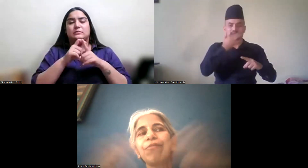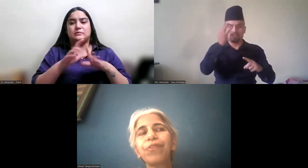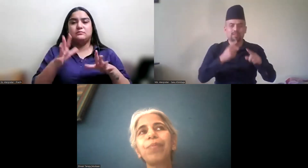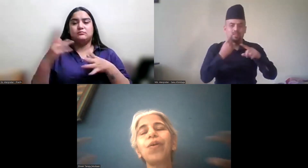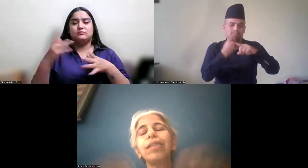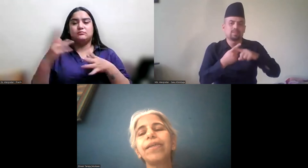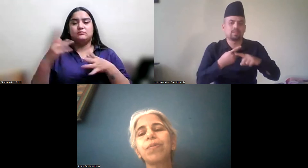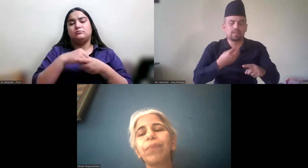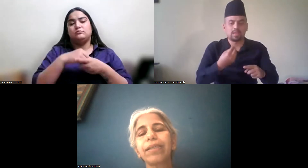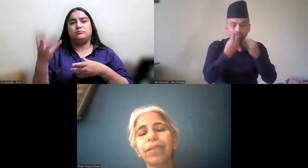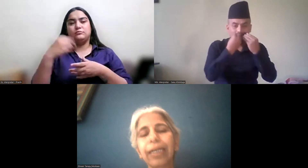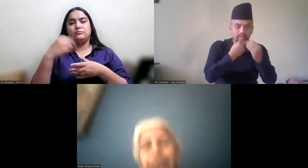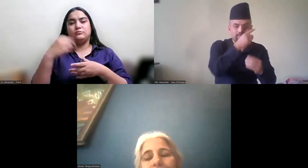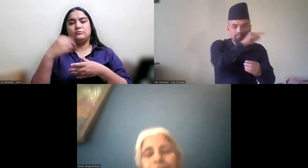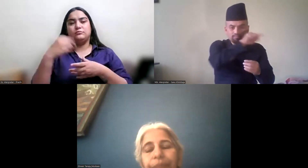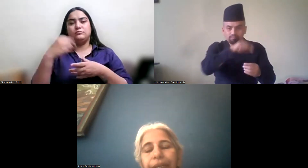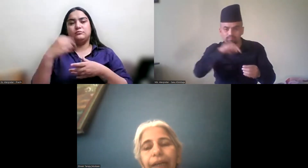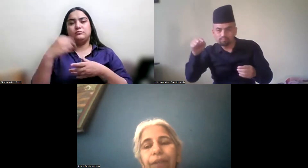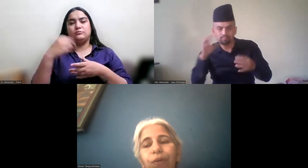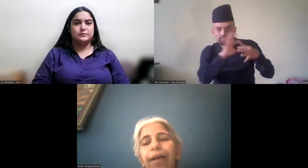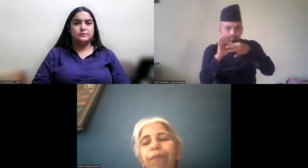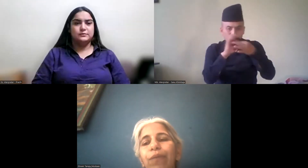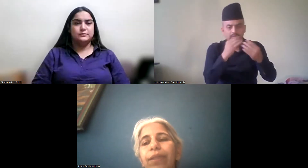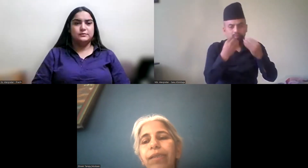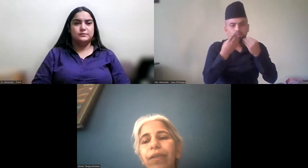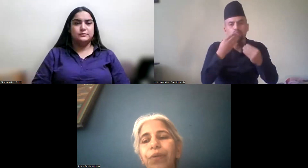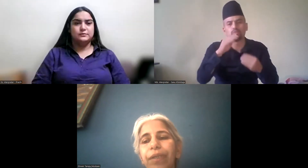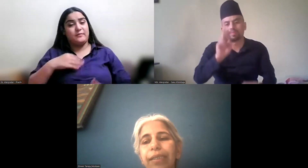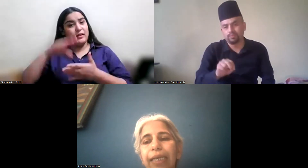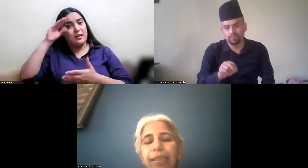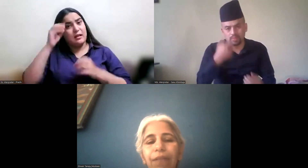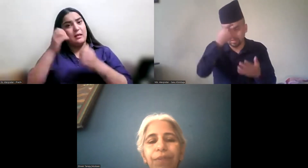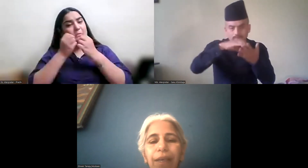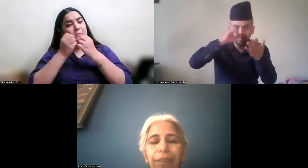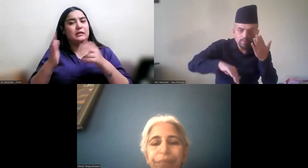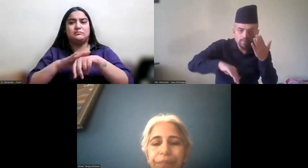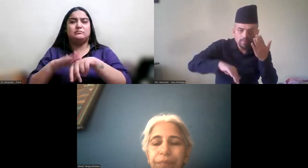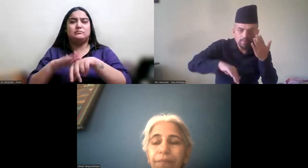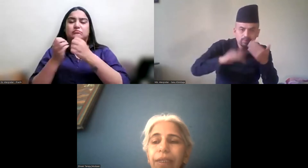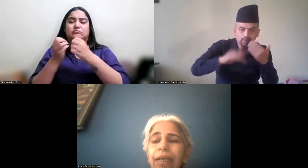learn from all these spaces rather than coming with the solutions ourselves.